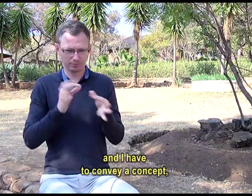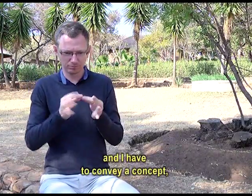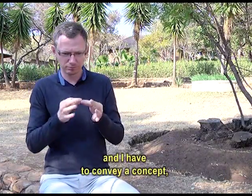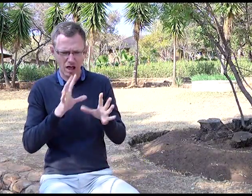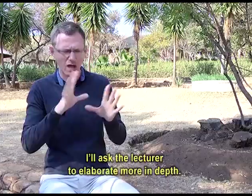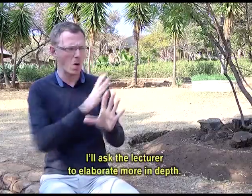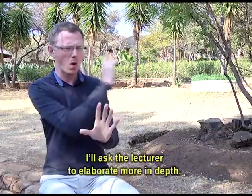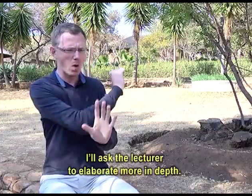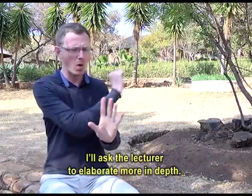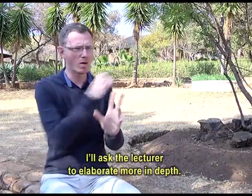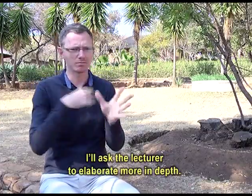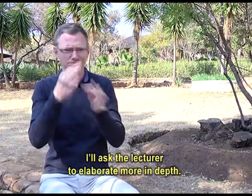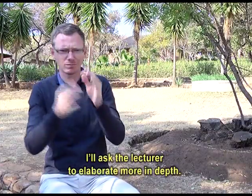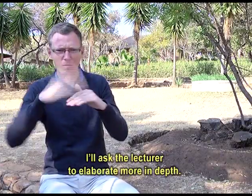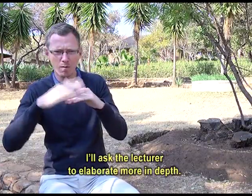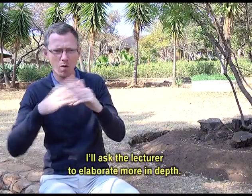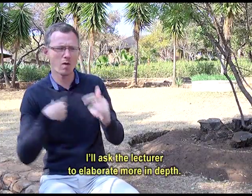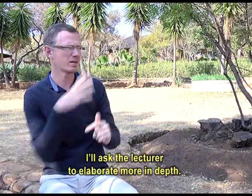ask the lecturer to elaborate more in depth.